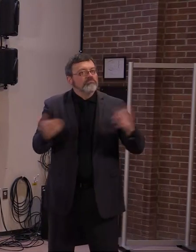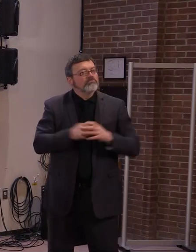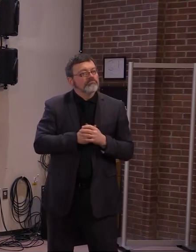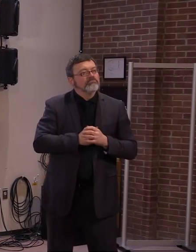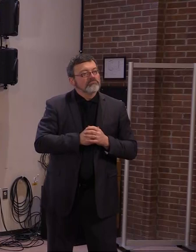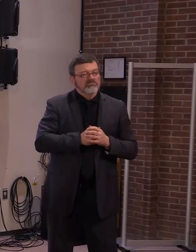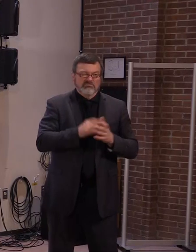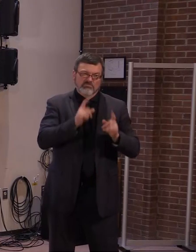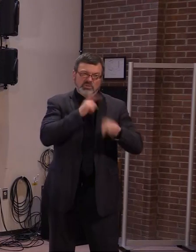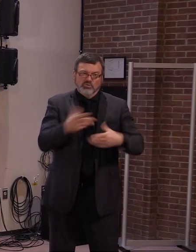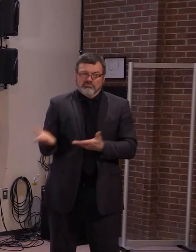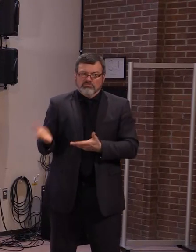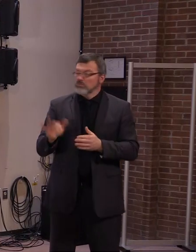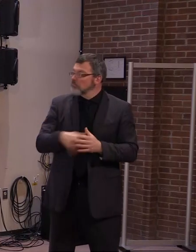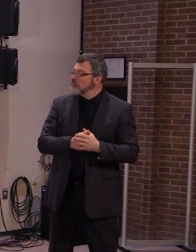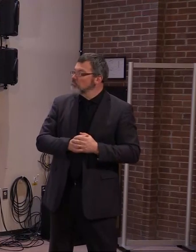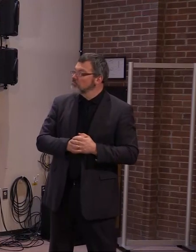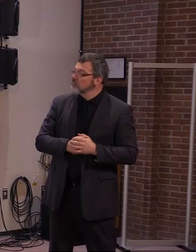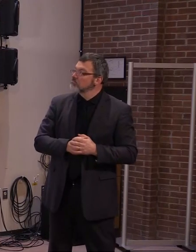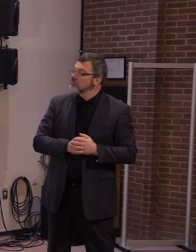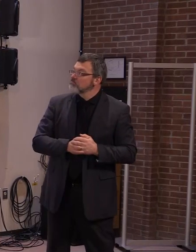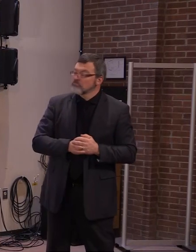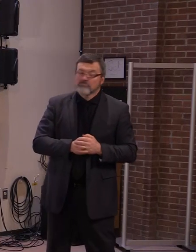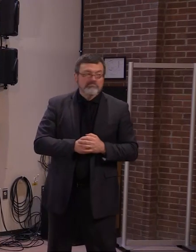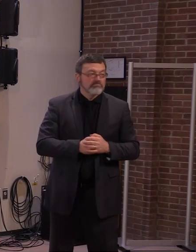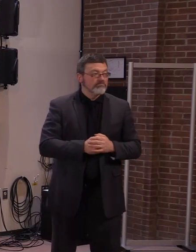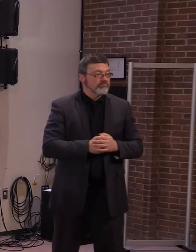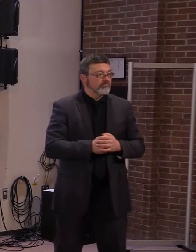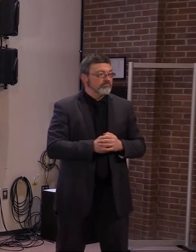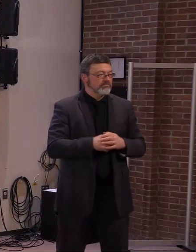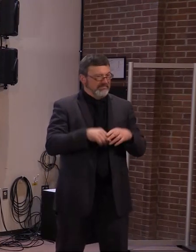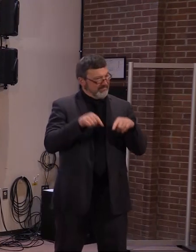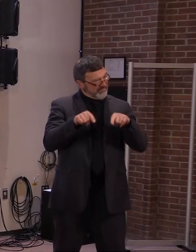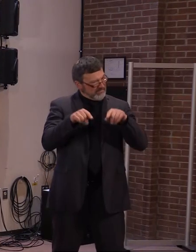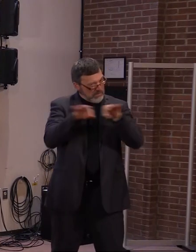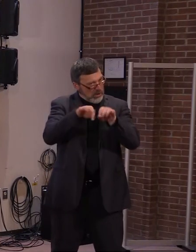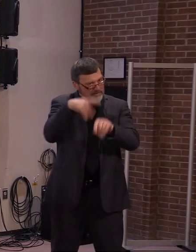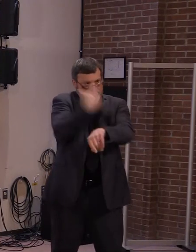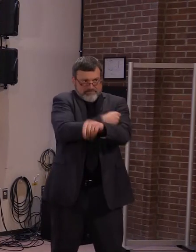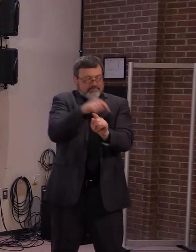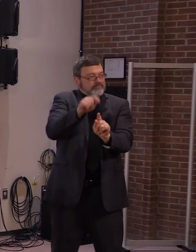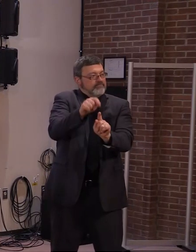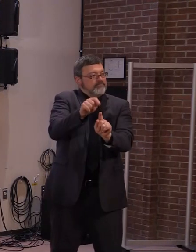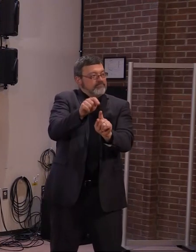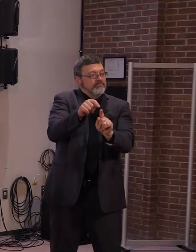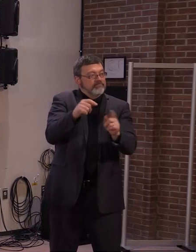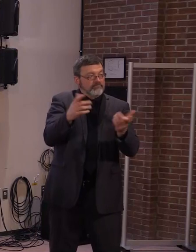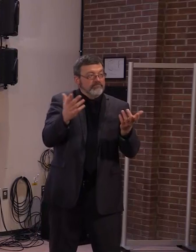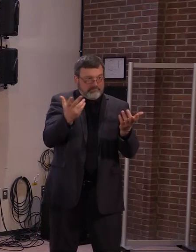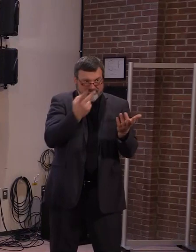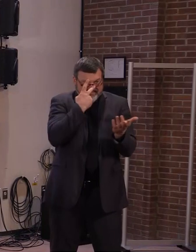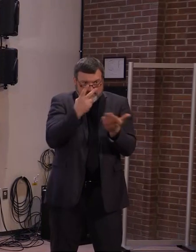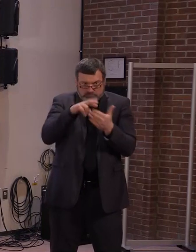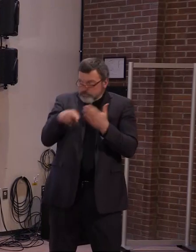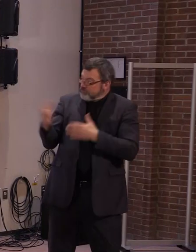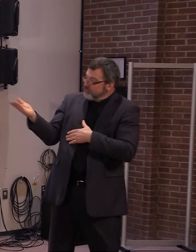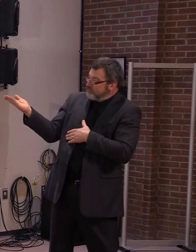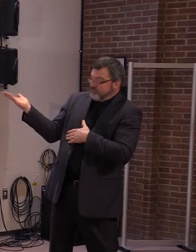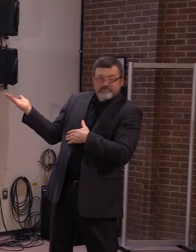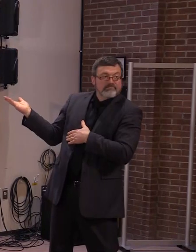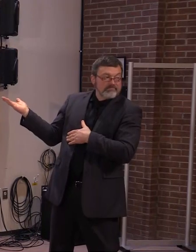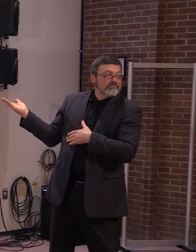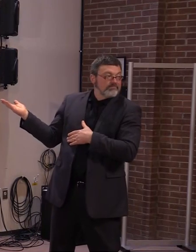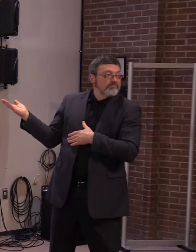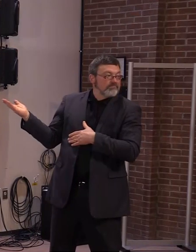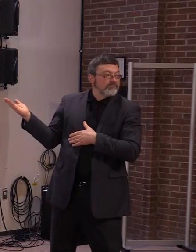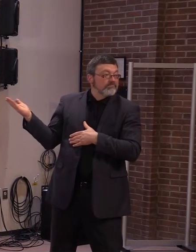population compared to the fully vaccinated population. And again, you can just see how those cases have spiked up right around the